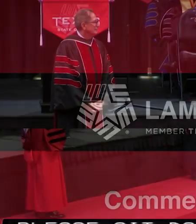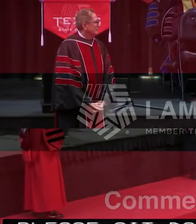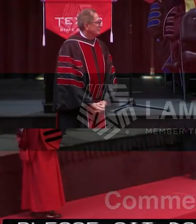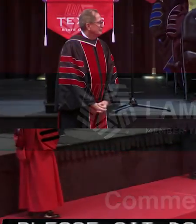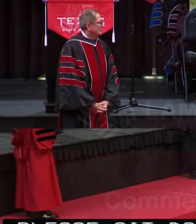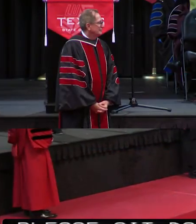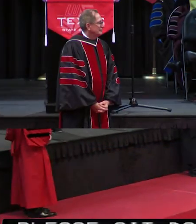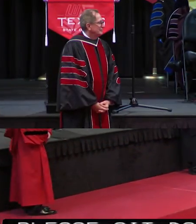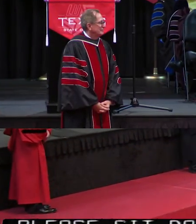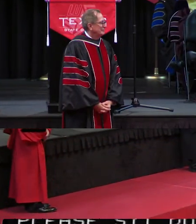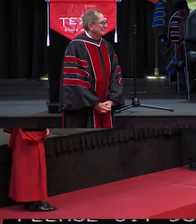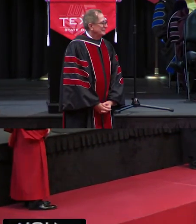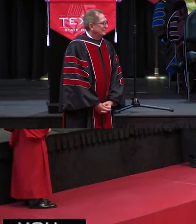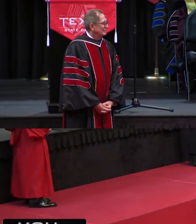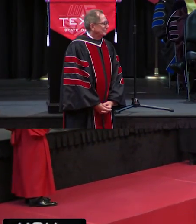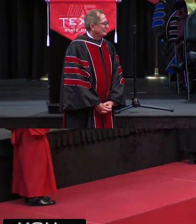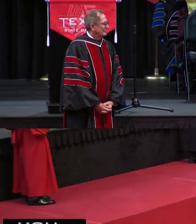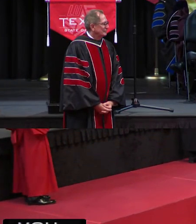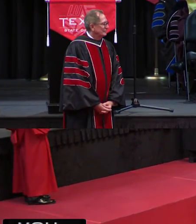Artham.